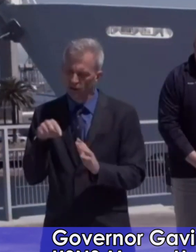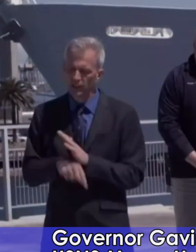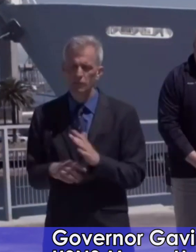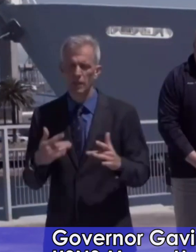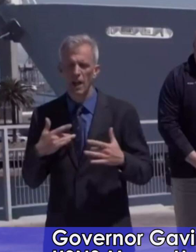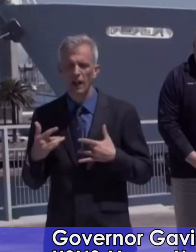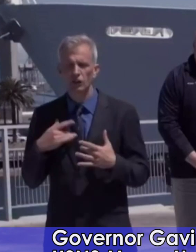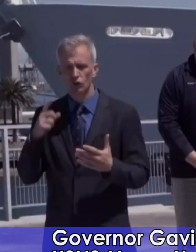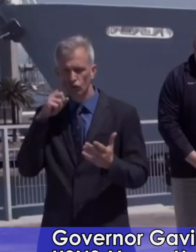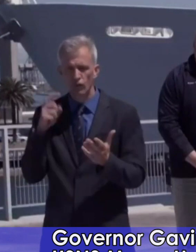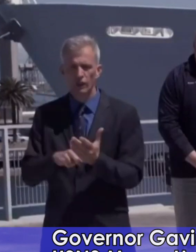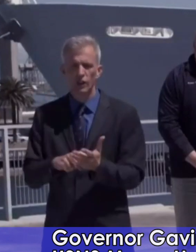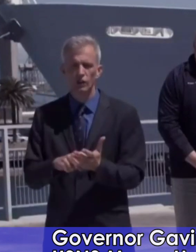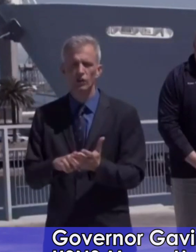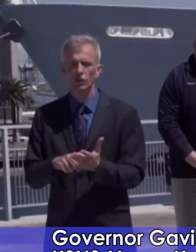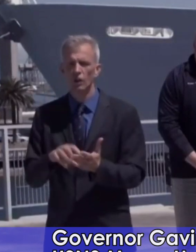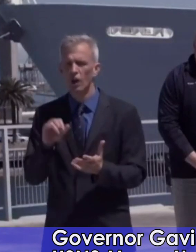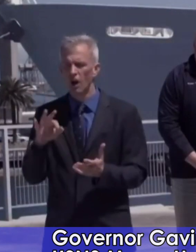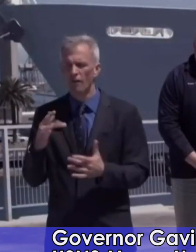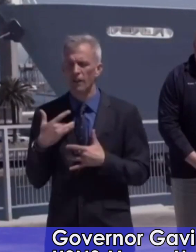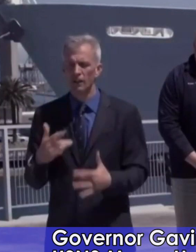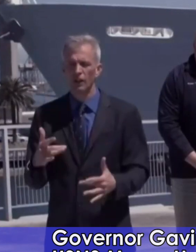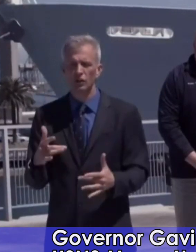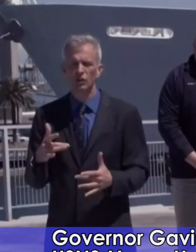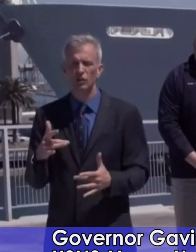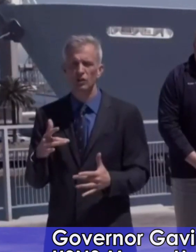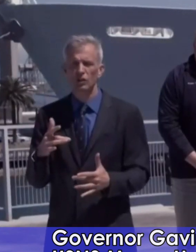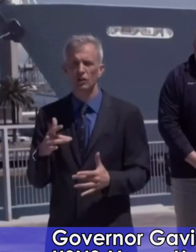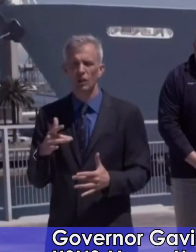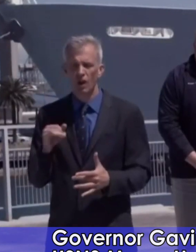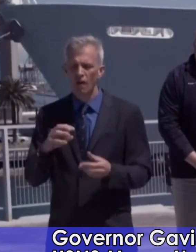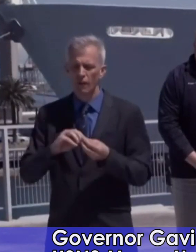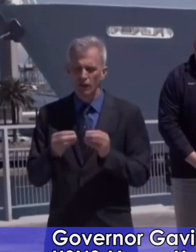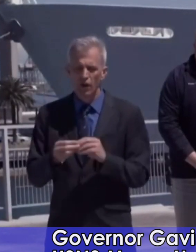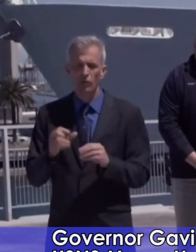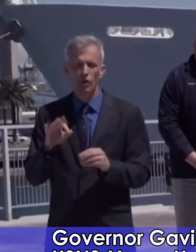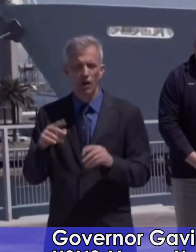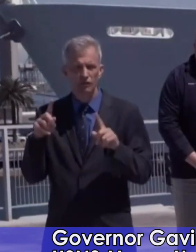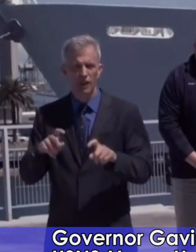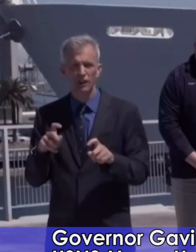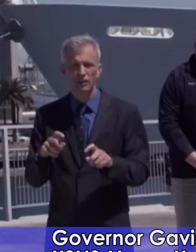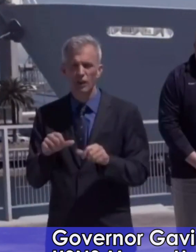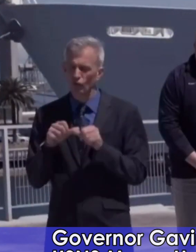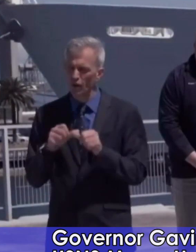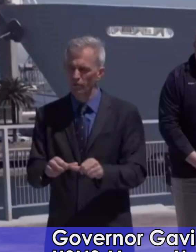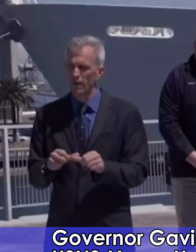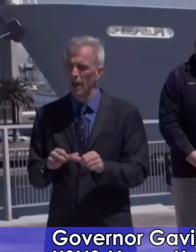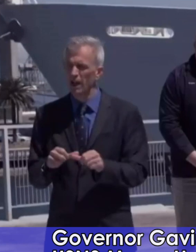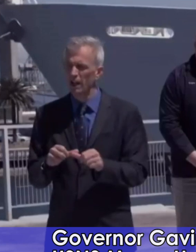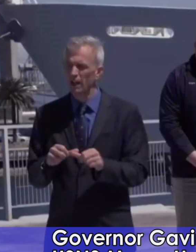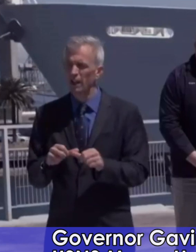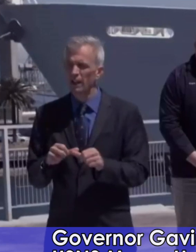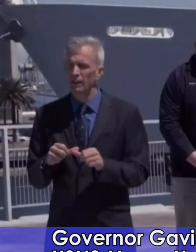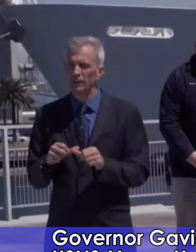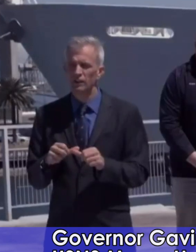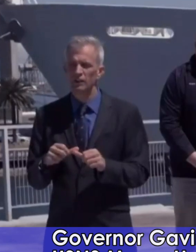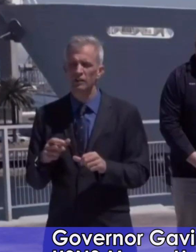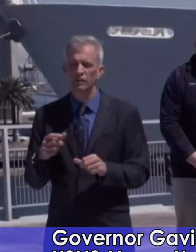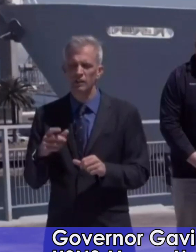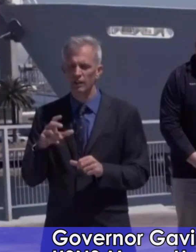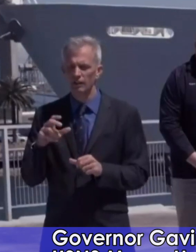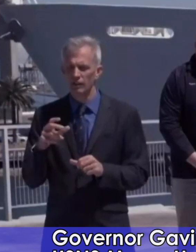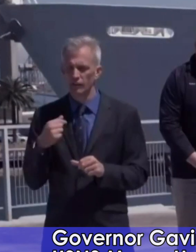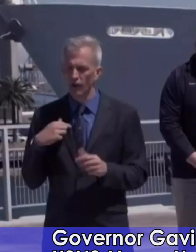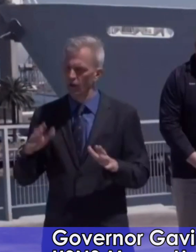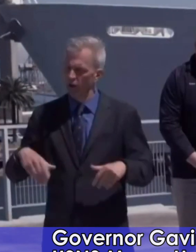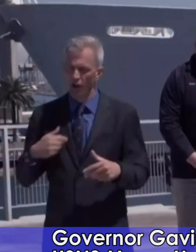in recognition of the nature of the number of tests that remain outstanding and the need to continue